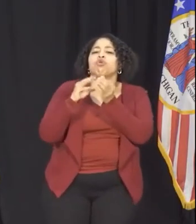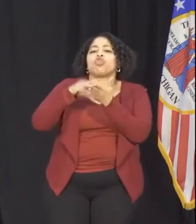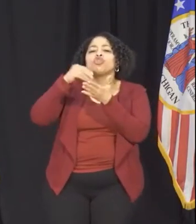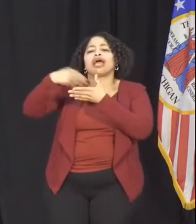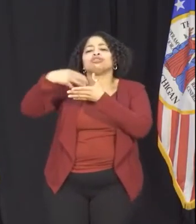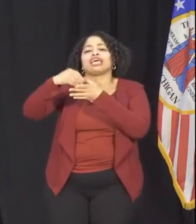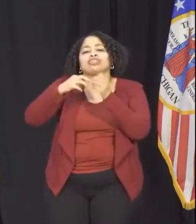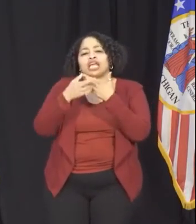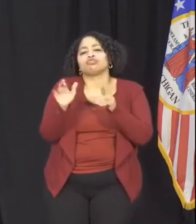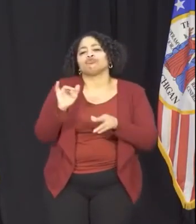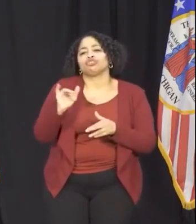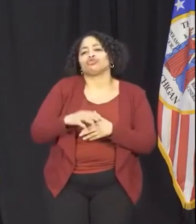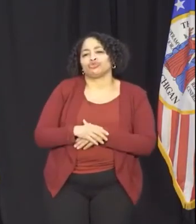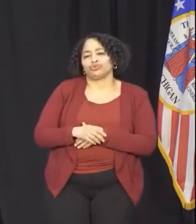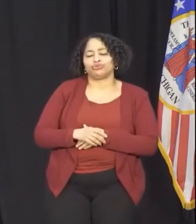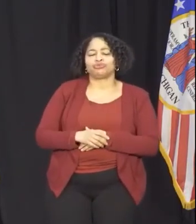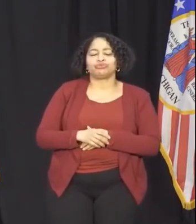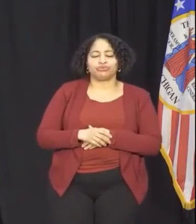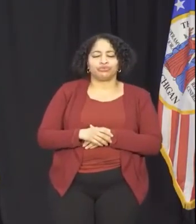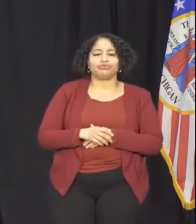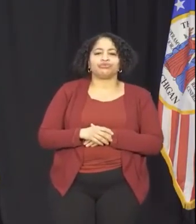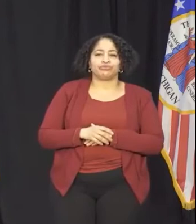classroom.